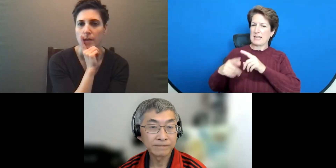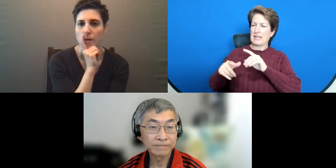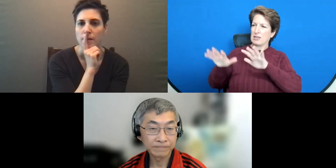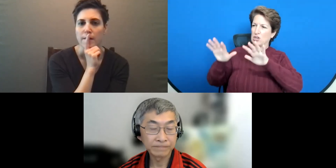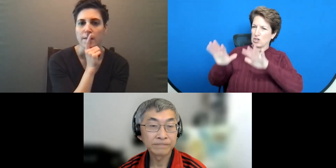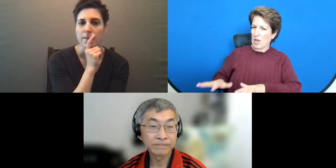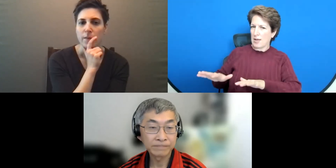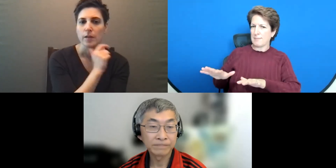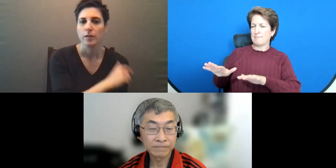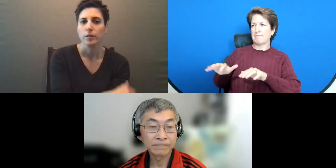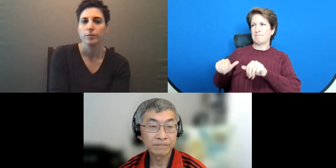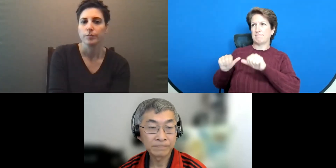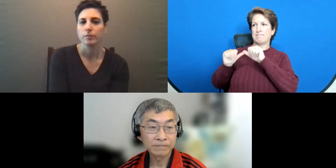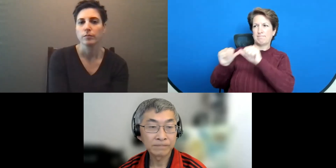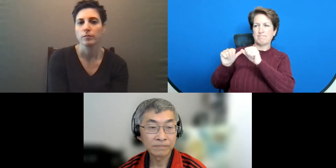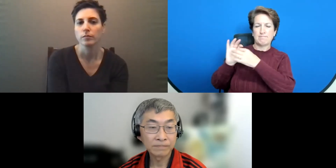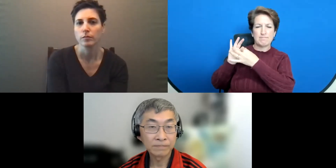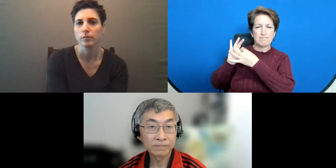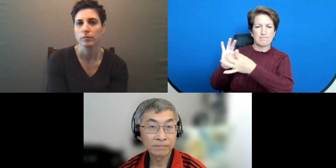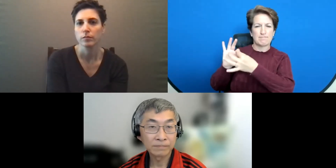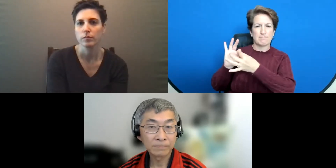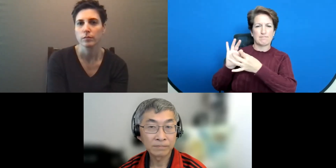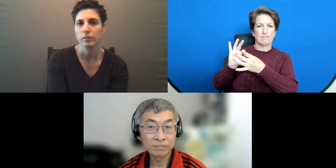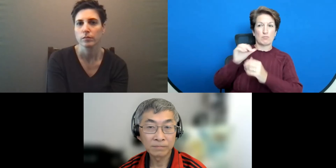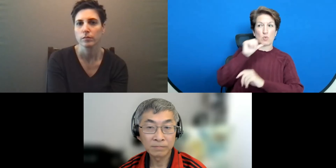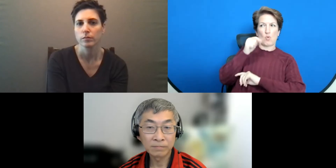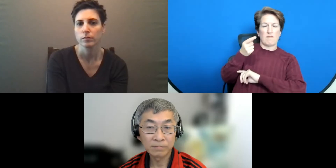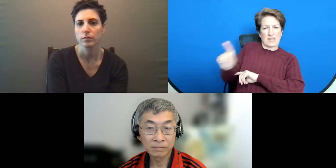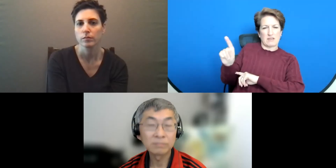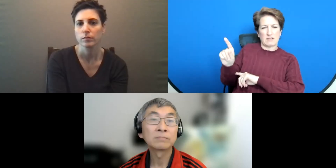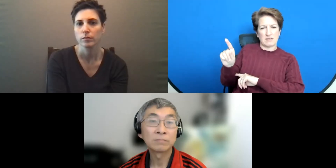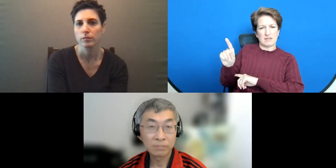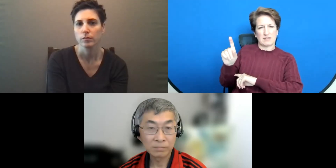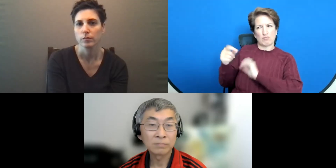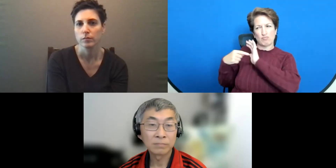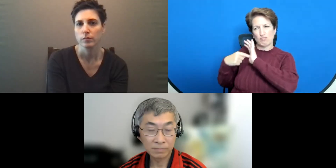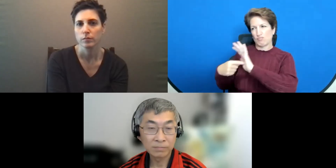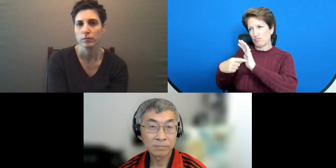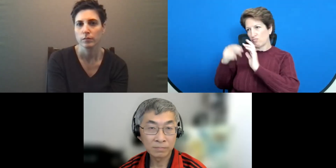rapport, not offend anyone, like just be really respectful. And like